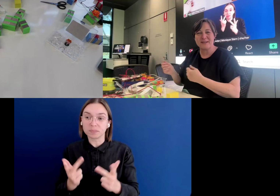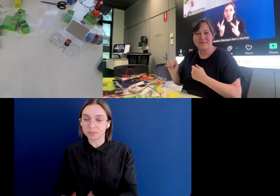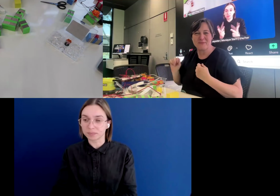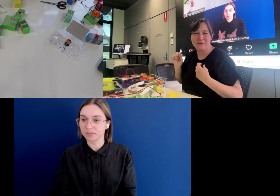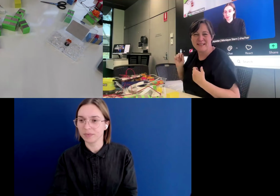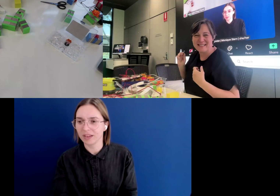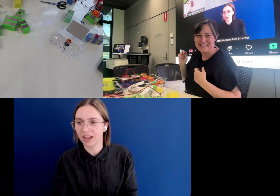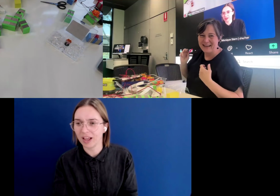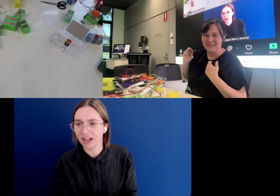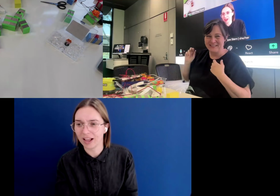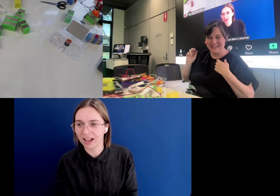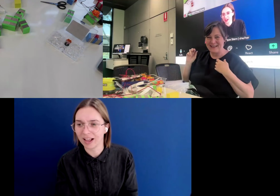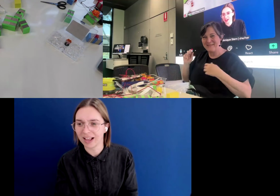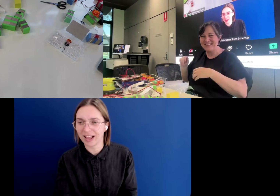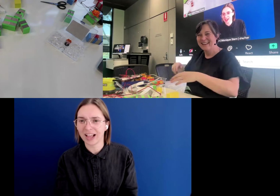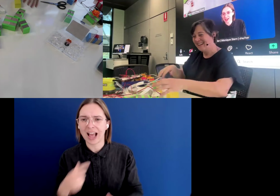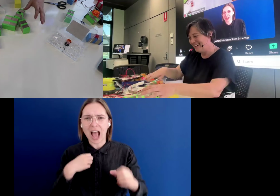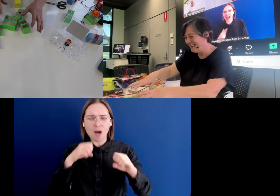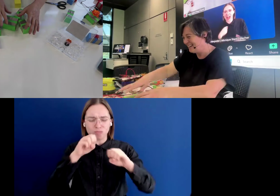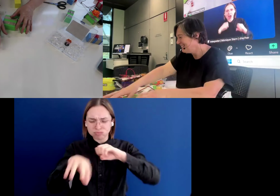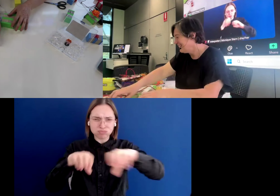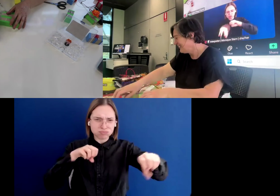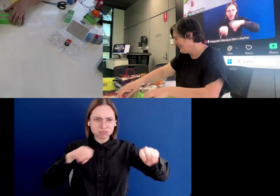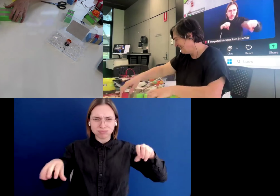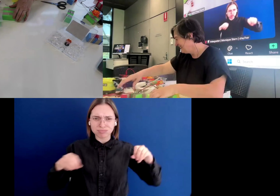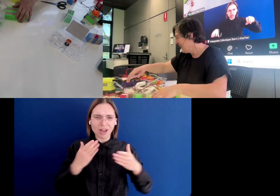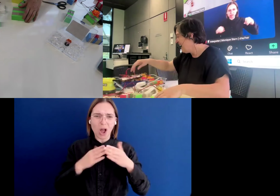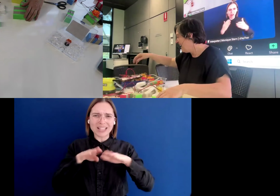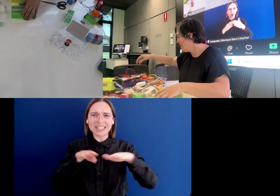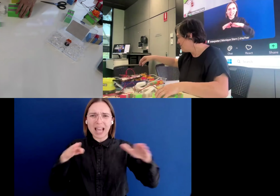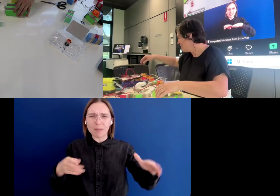what my workbench is like all the time.